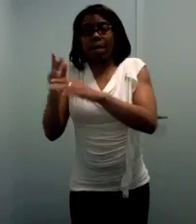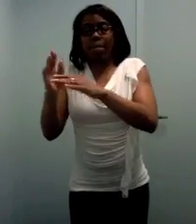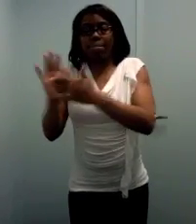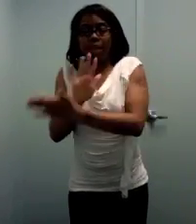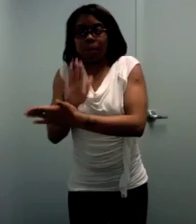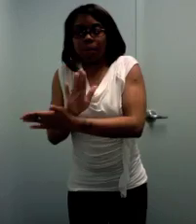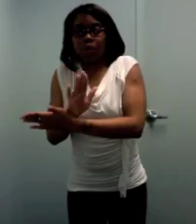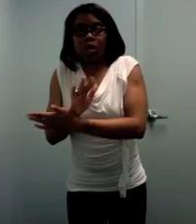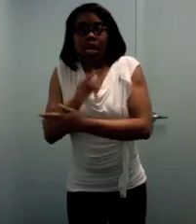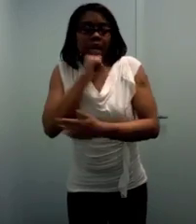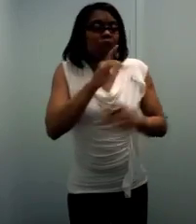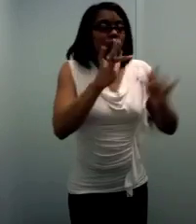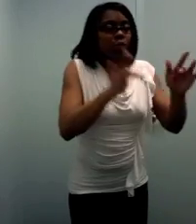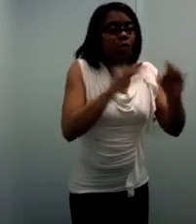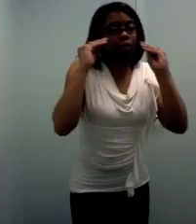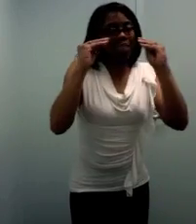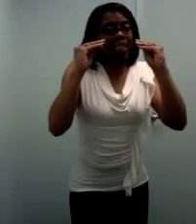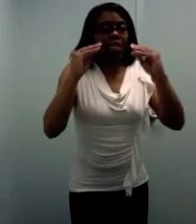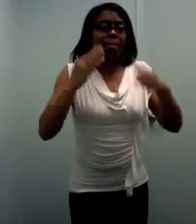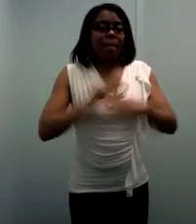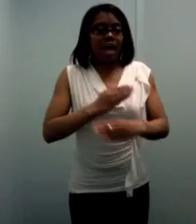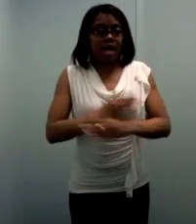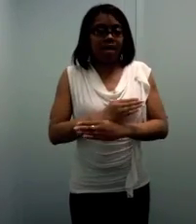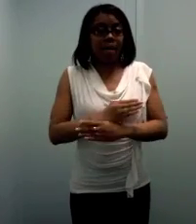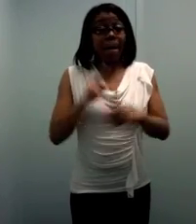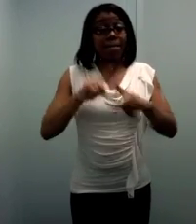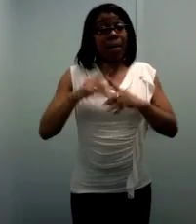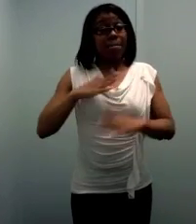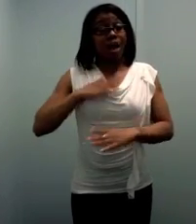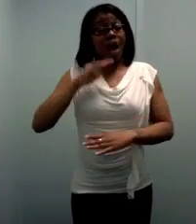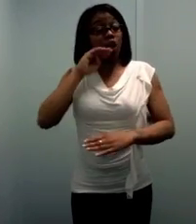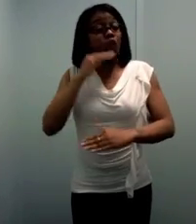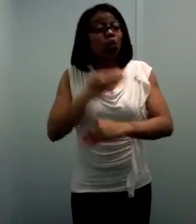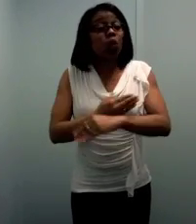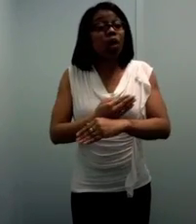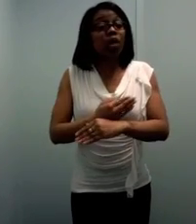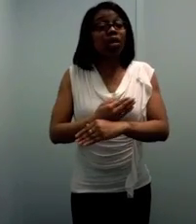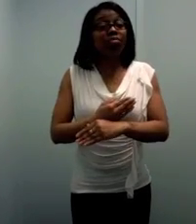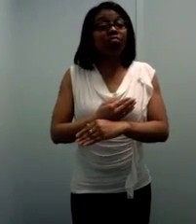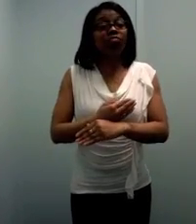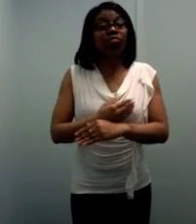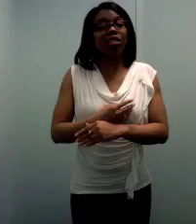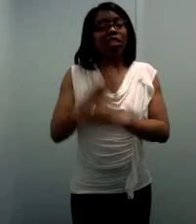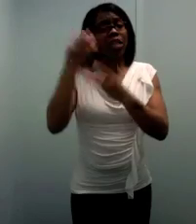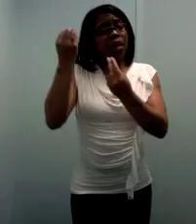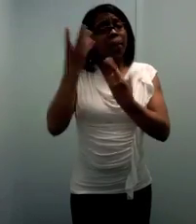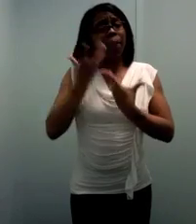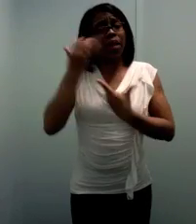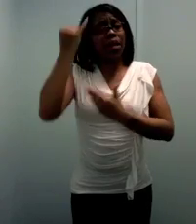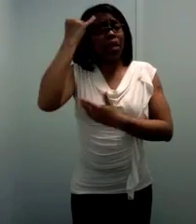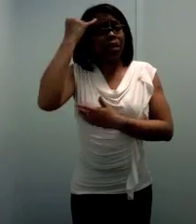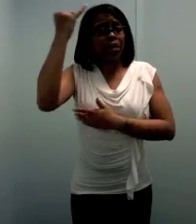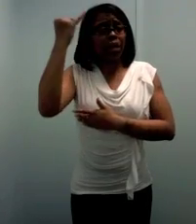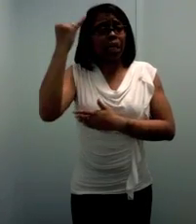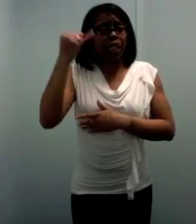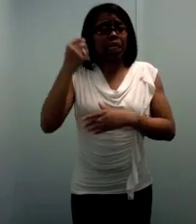mathematics. Well, my daughter gave me a rather nice anecdote on this. She enjoys making what she calls paper